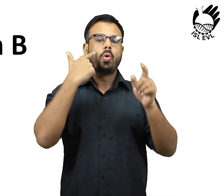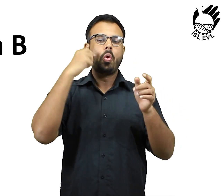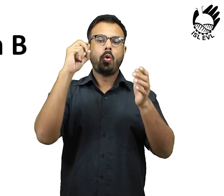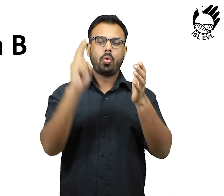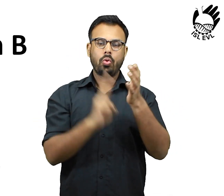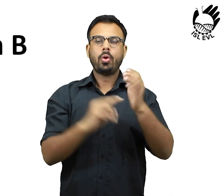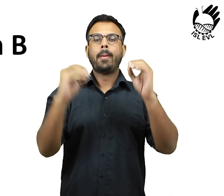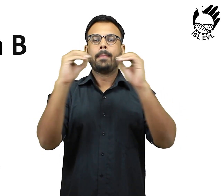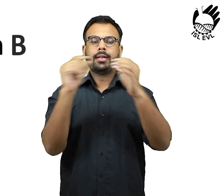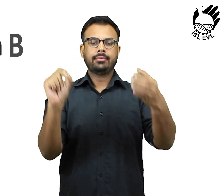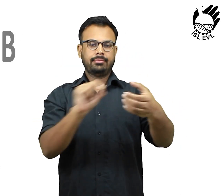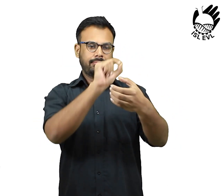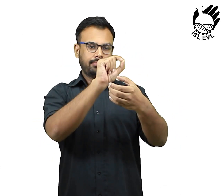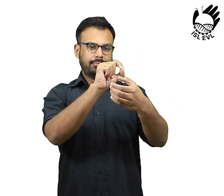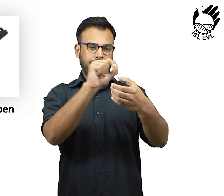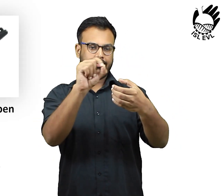and label this beaker solution B.